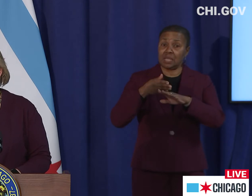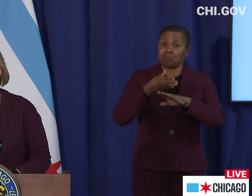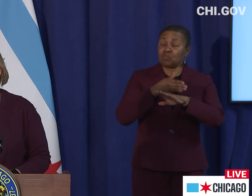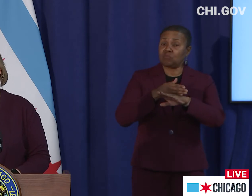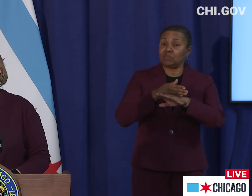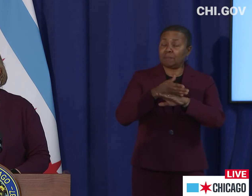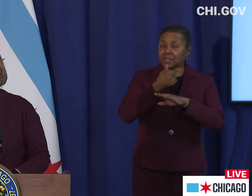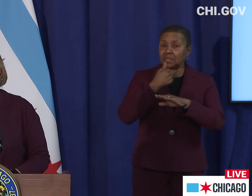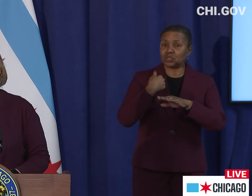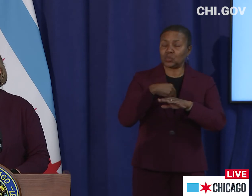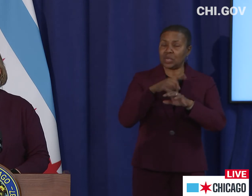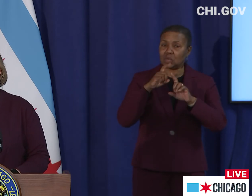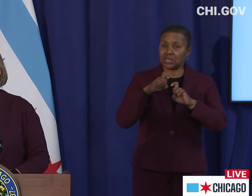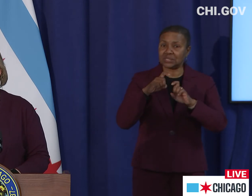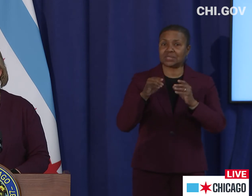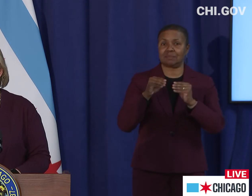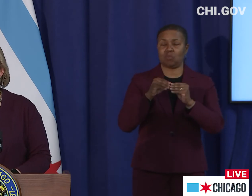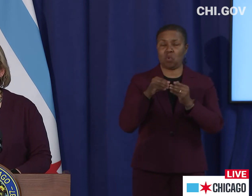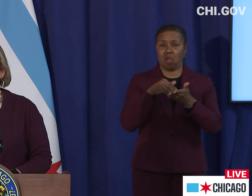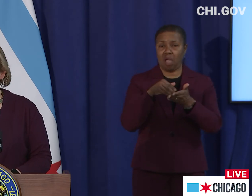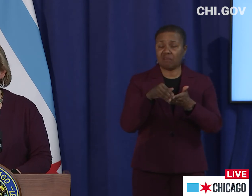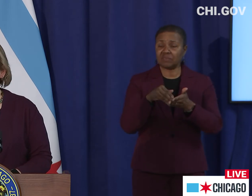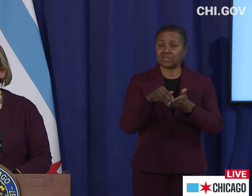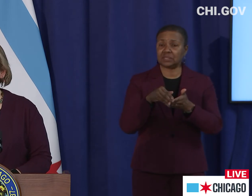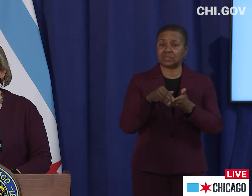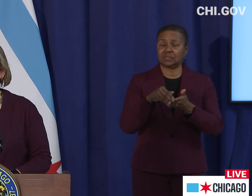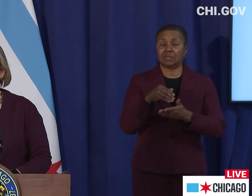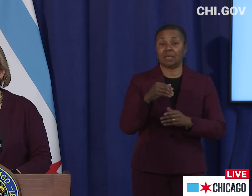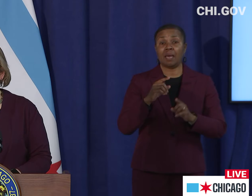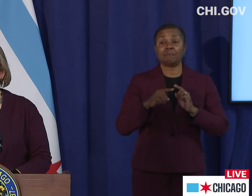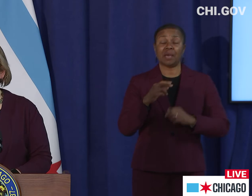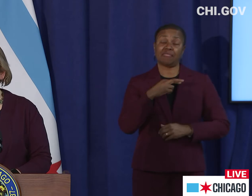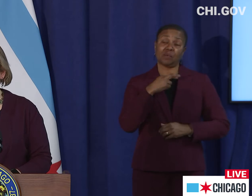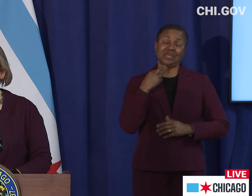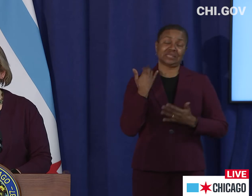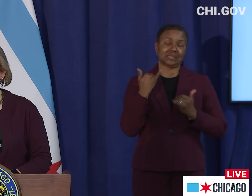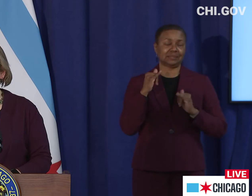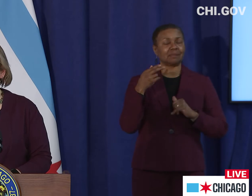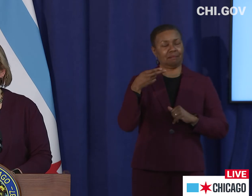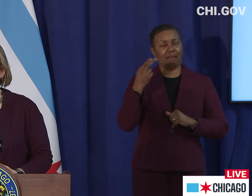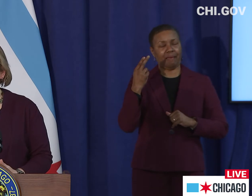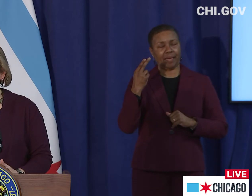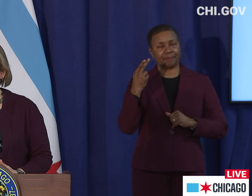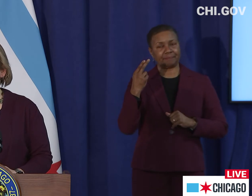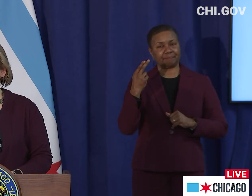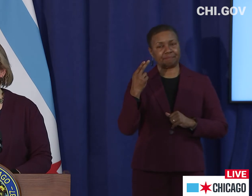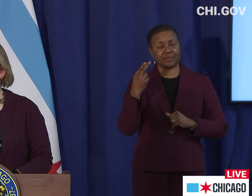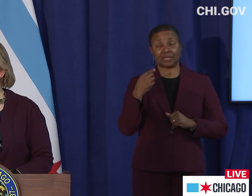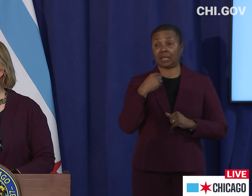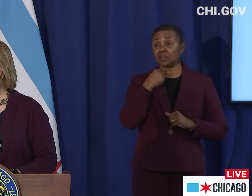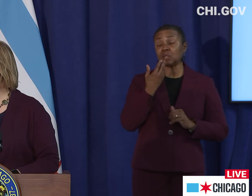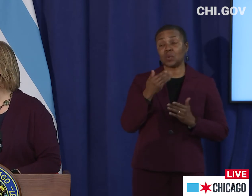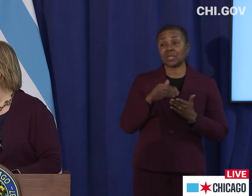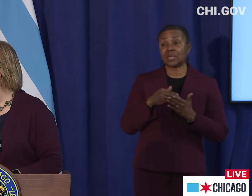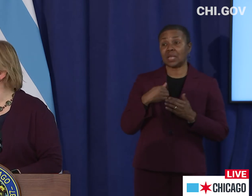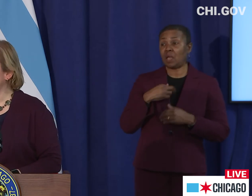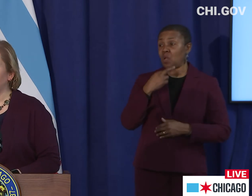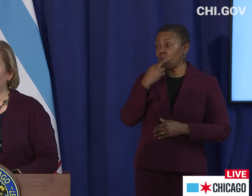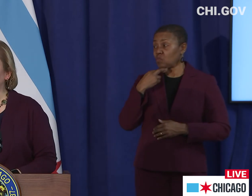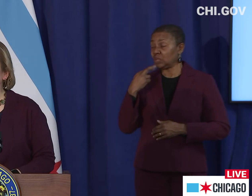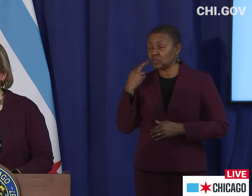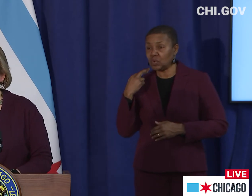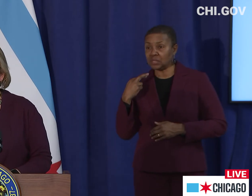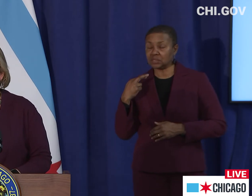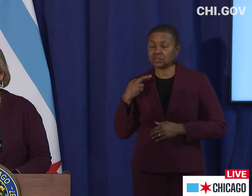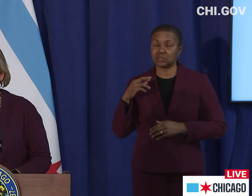testing capacity has really increased. The risk, though, remains high, and I'll remind you that although our restaurants have been